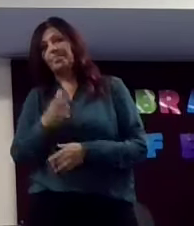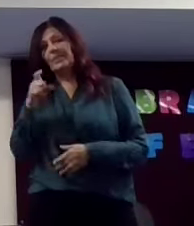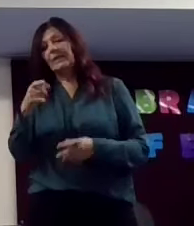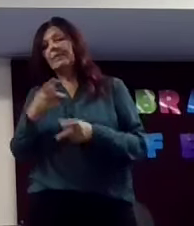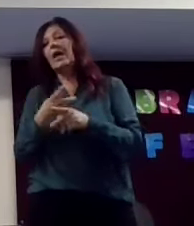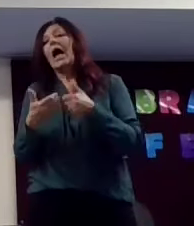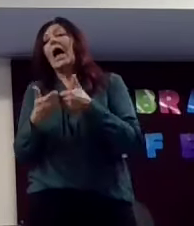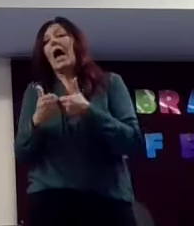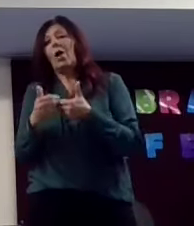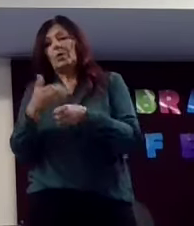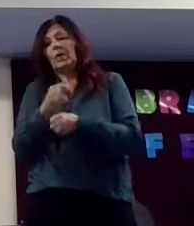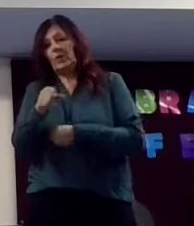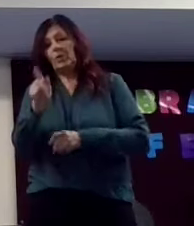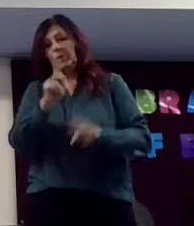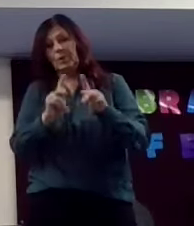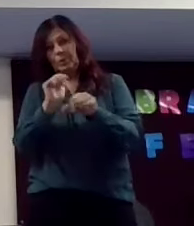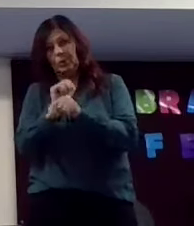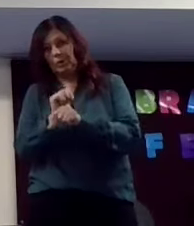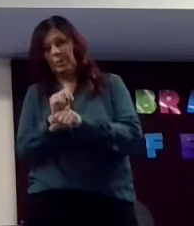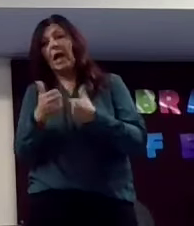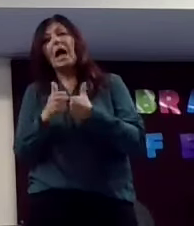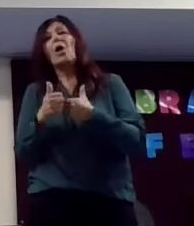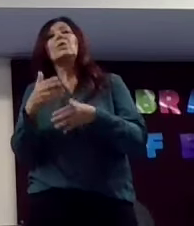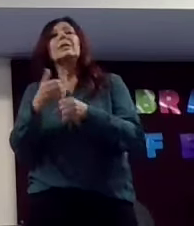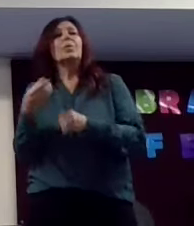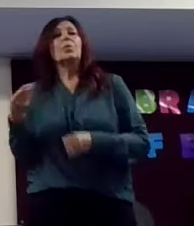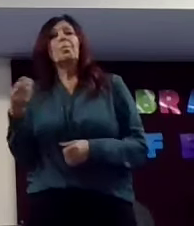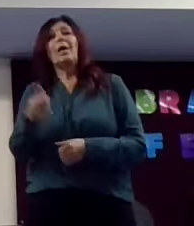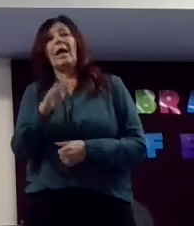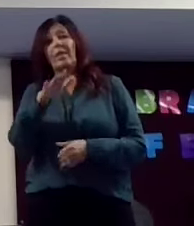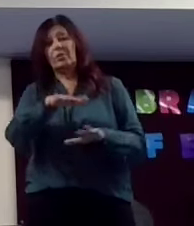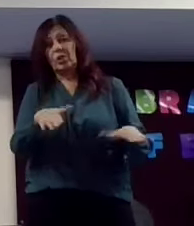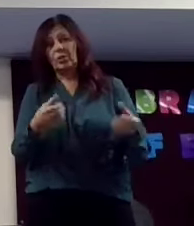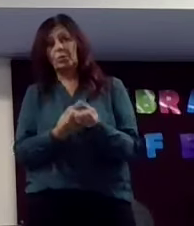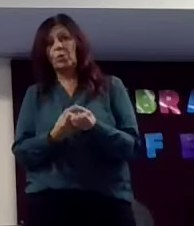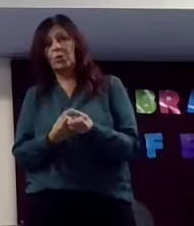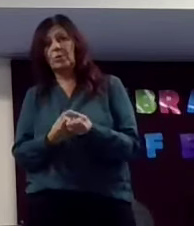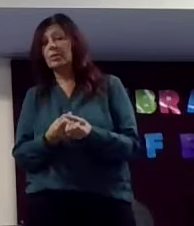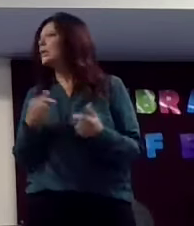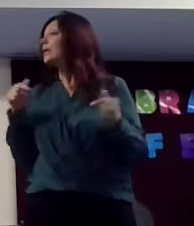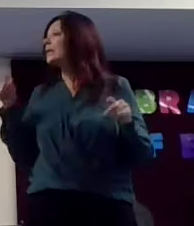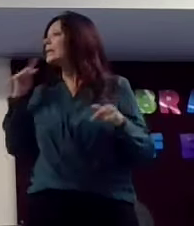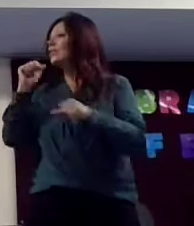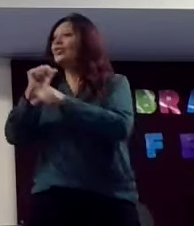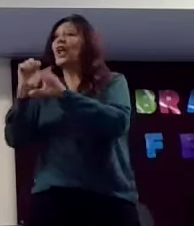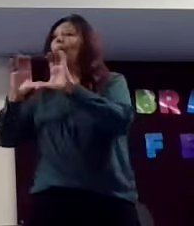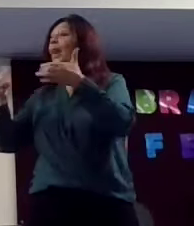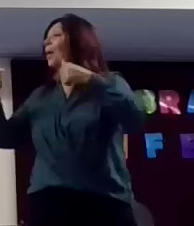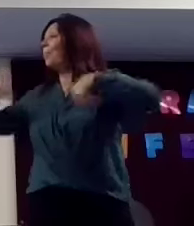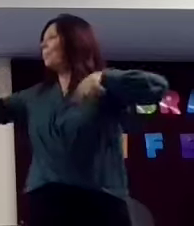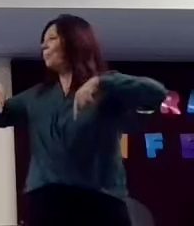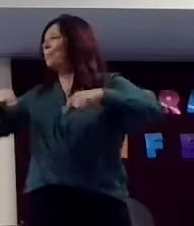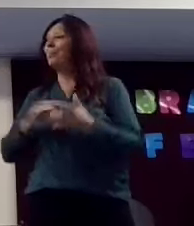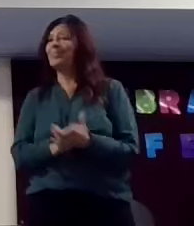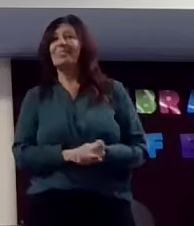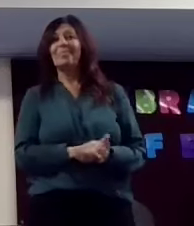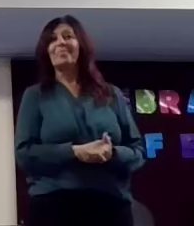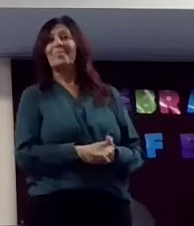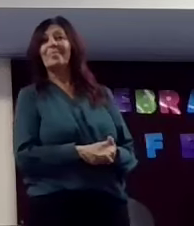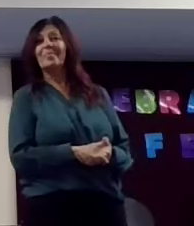need to figure out how to get those people employed and how to get them to pay their child support. Well, this is our job club. Oh, there you go,